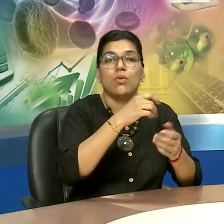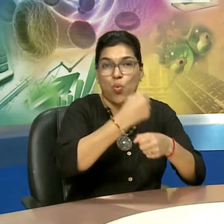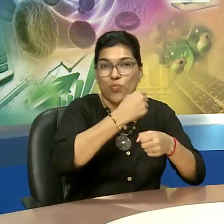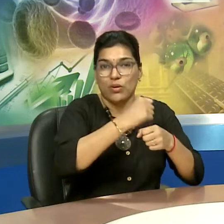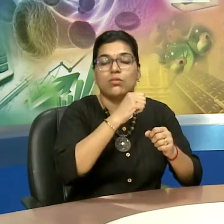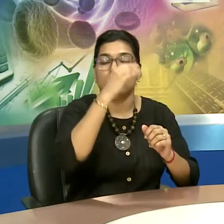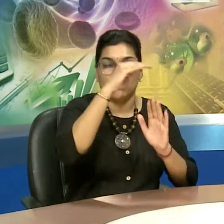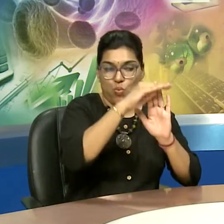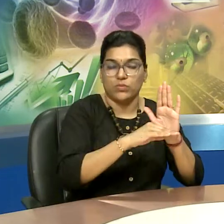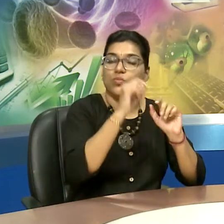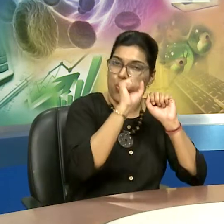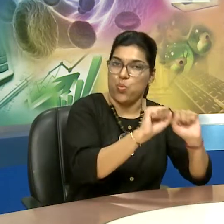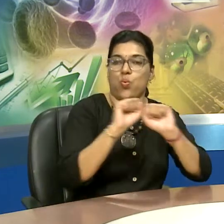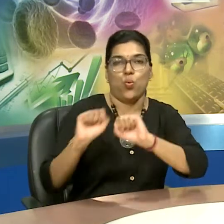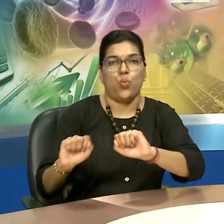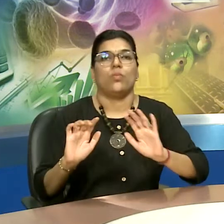its limit.